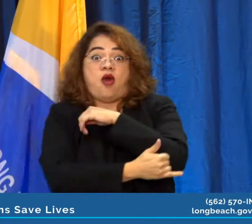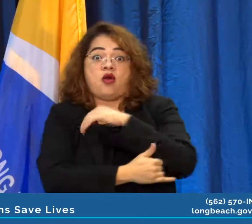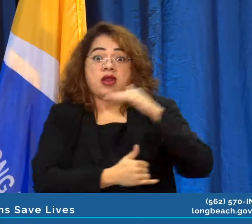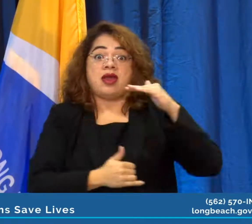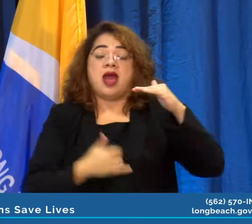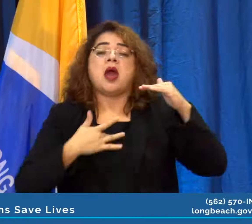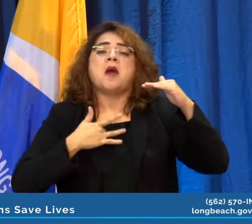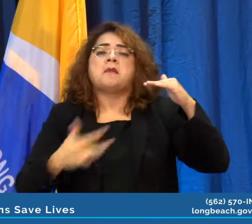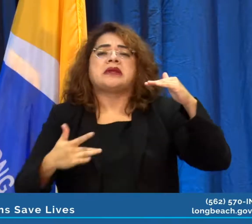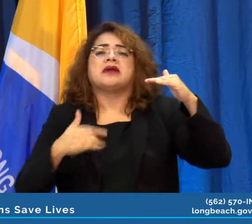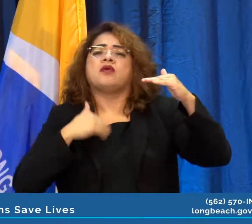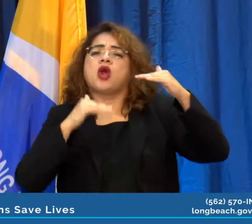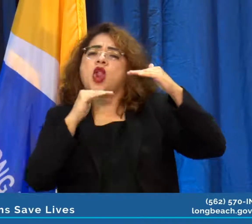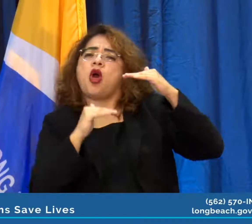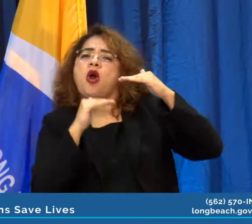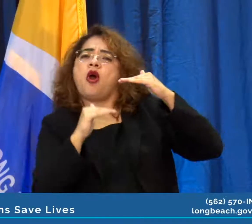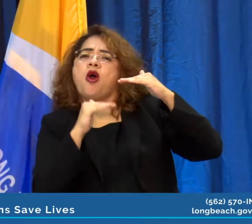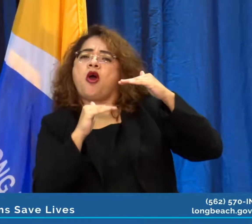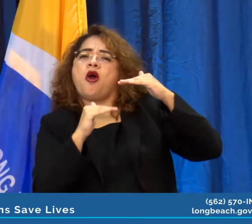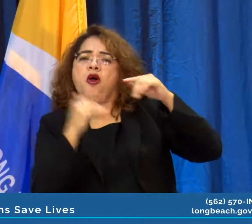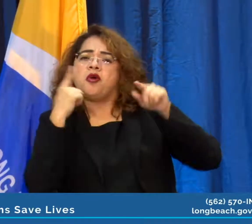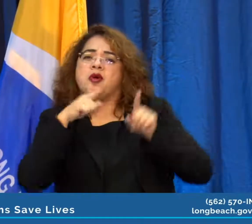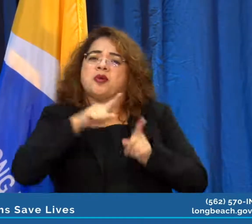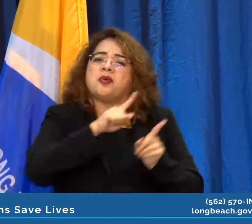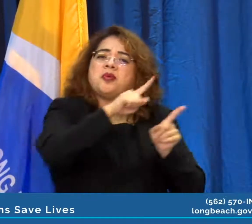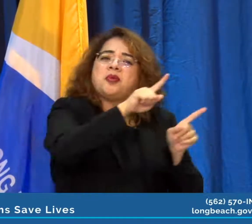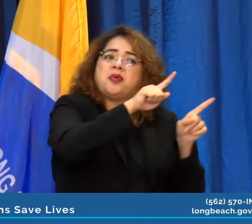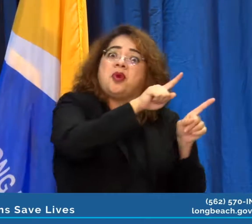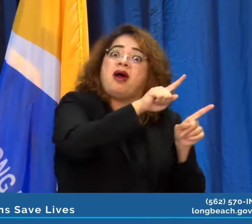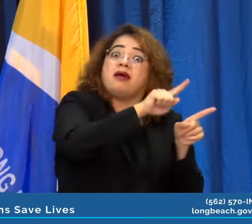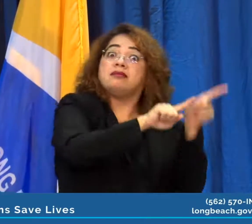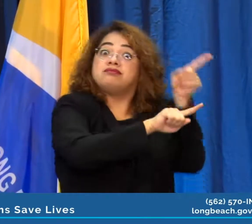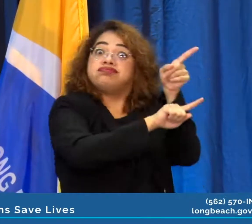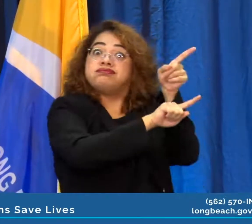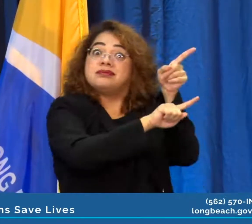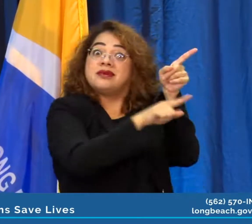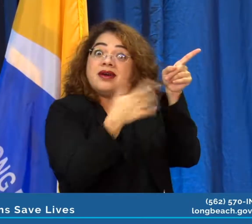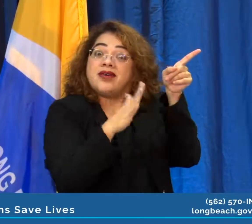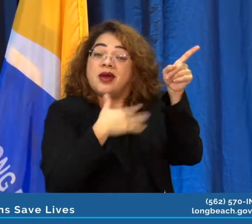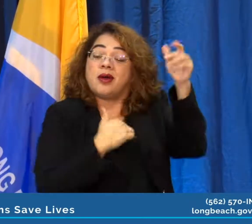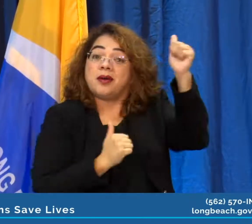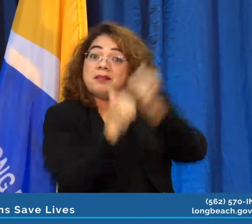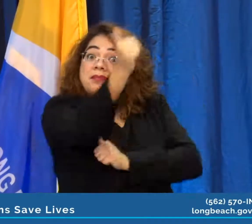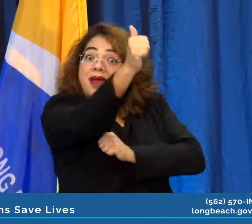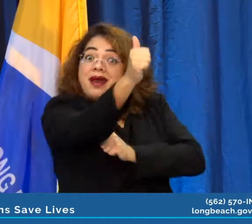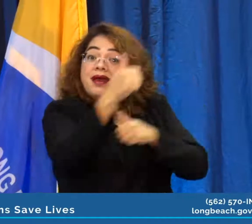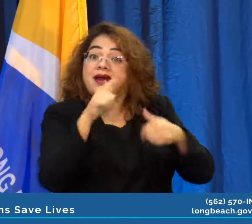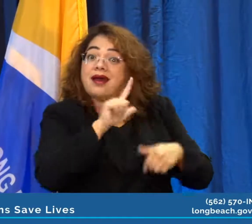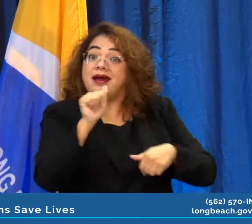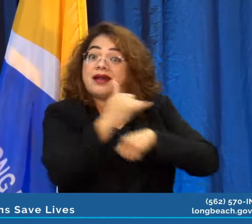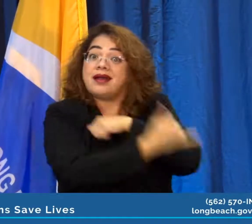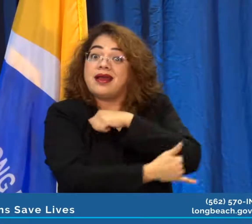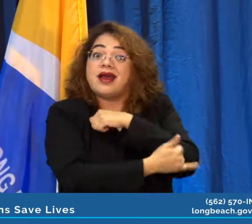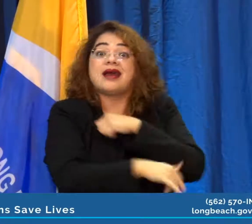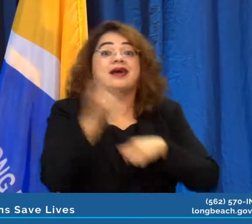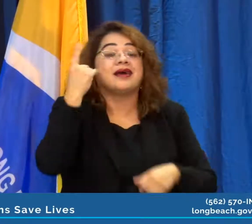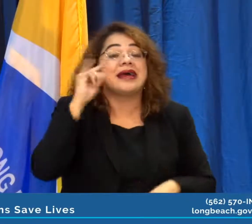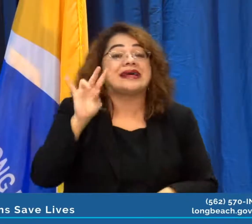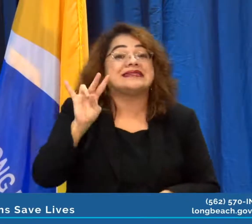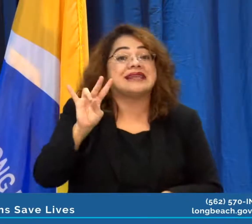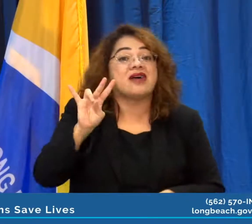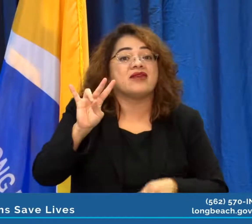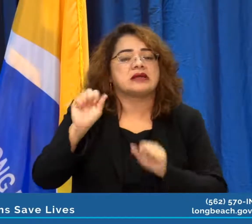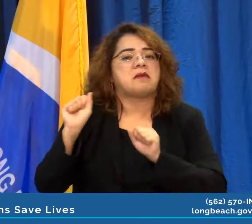rate. Our case rates, which you've heard us talk a lot about. So, 7 was the magic number to be